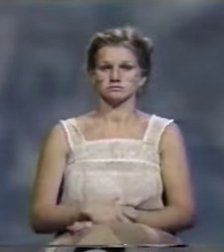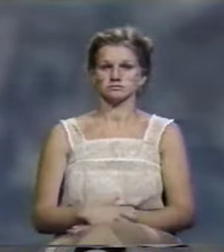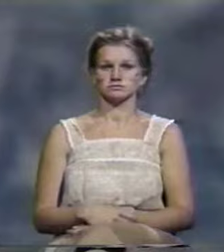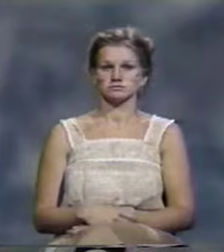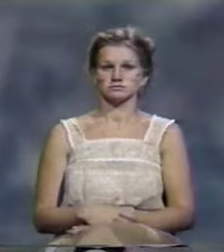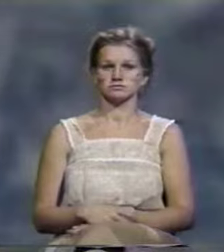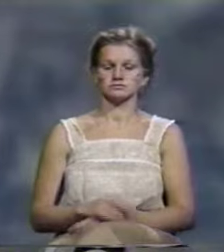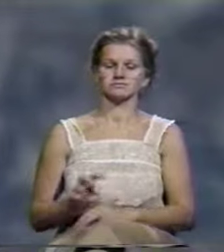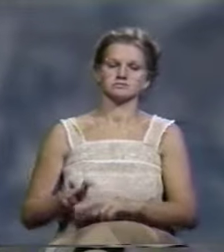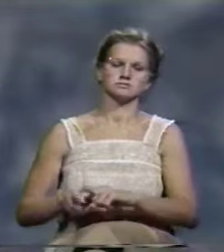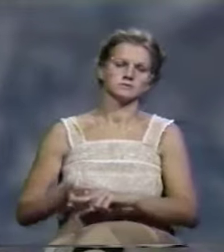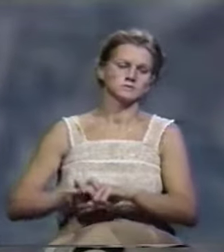Restless.